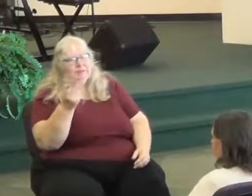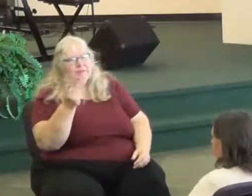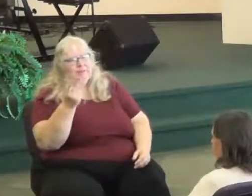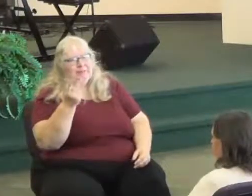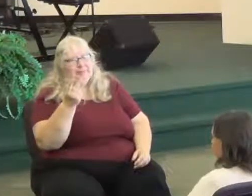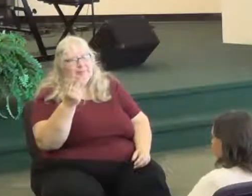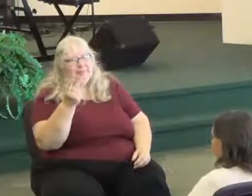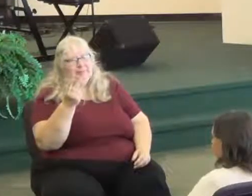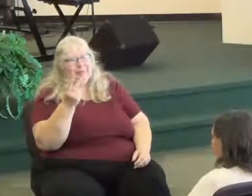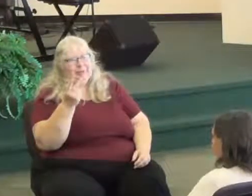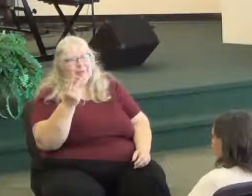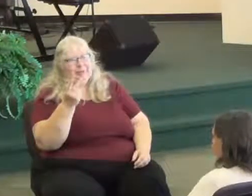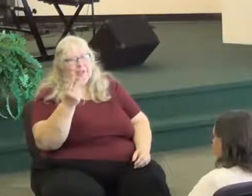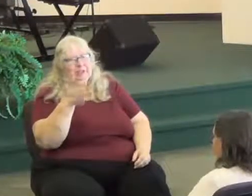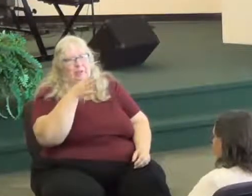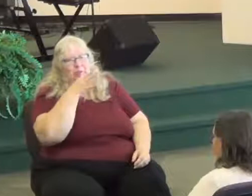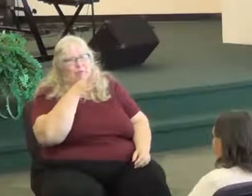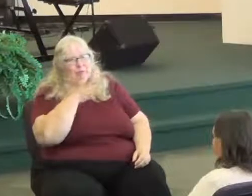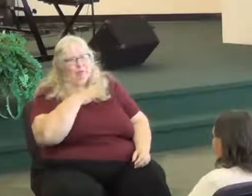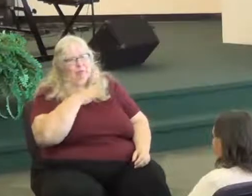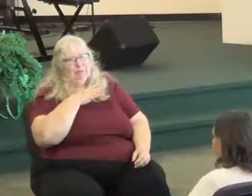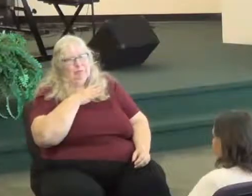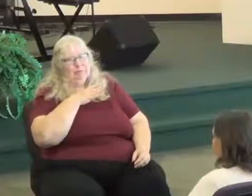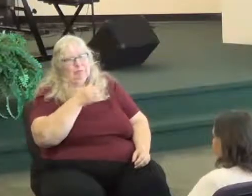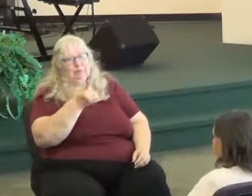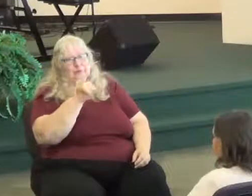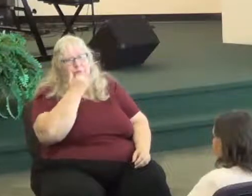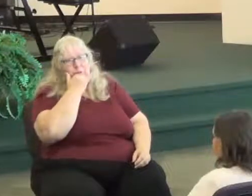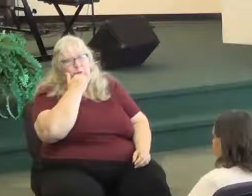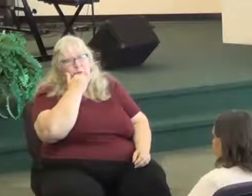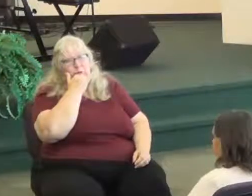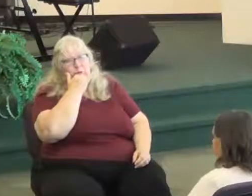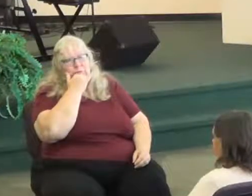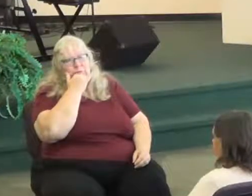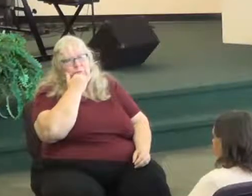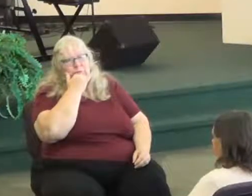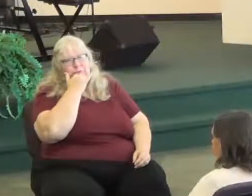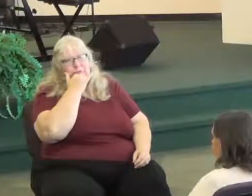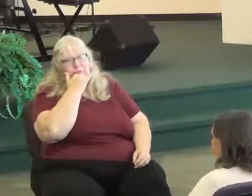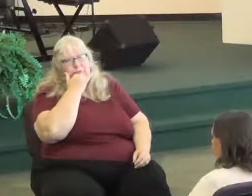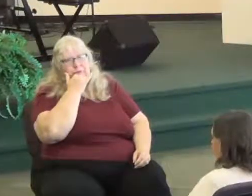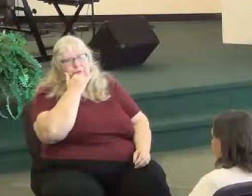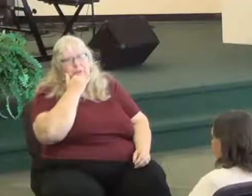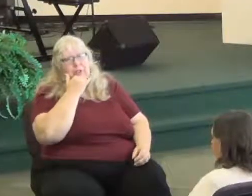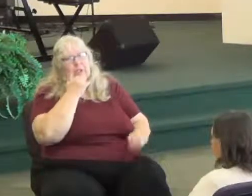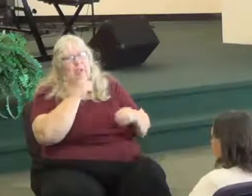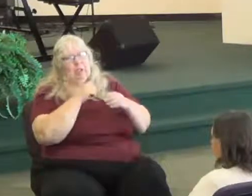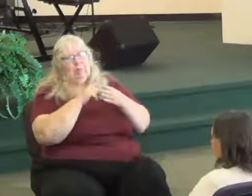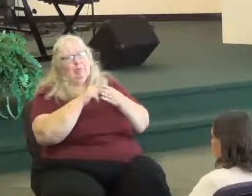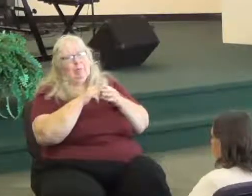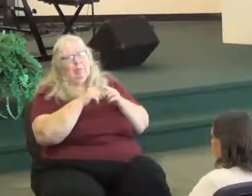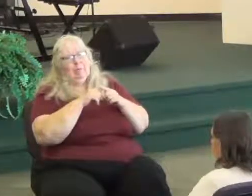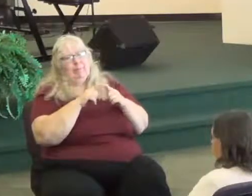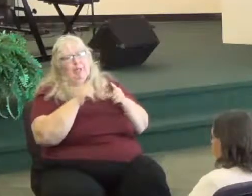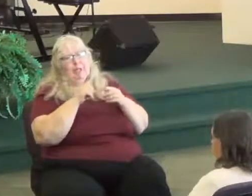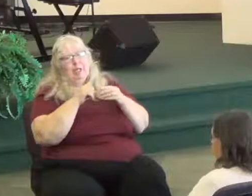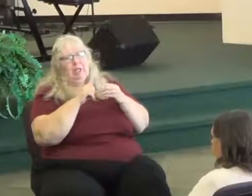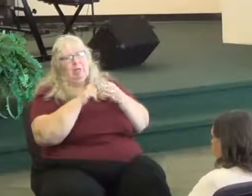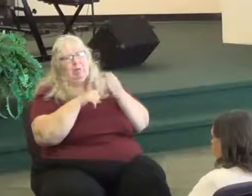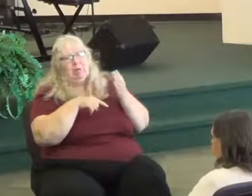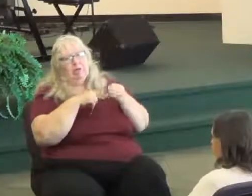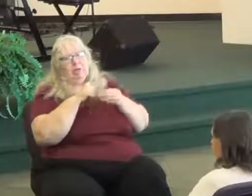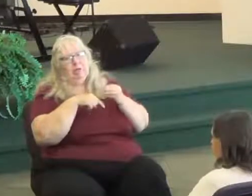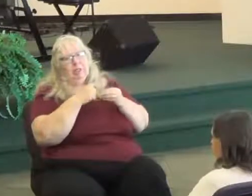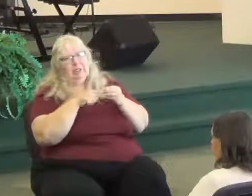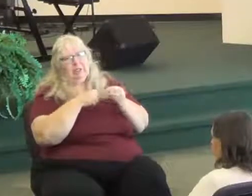where she was way off. But how about us? How about our own fallen state? Let's focus on this a little bit.